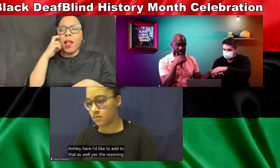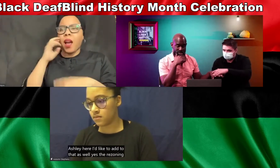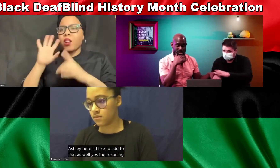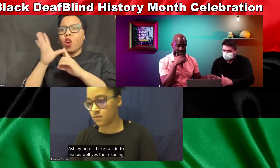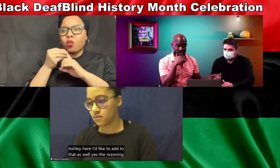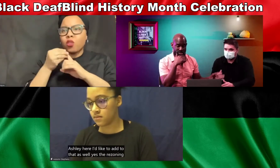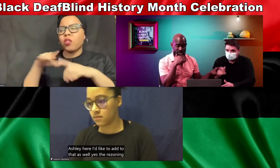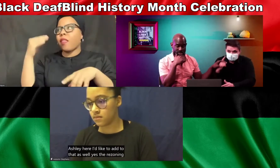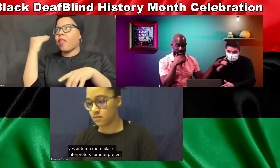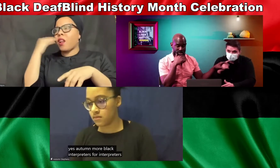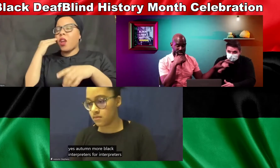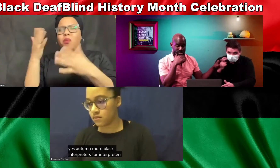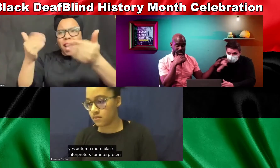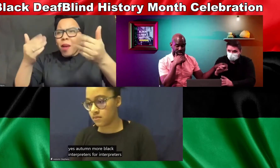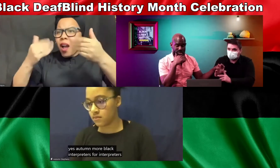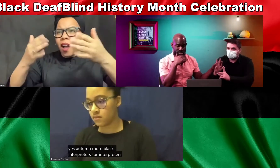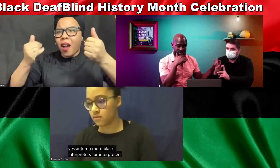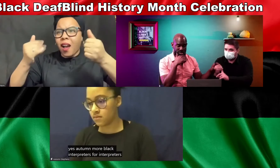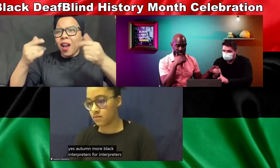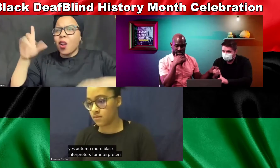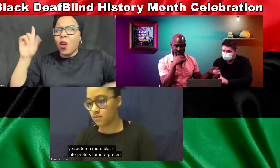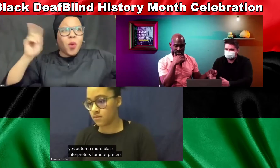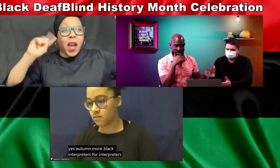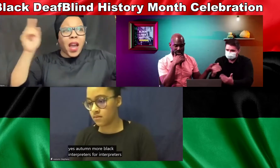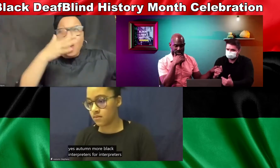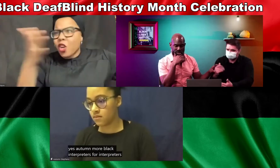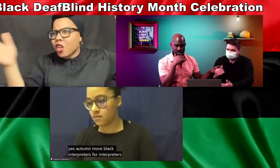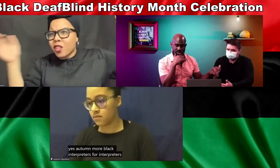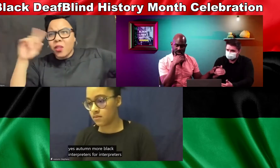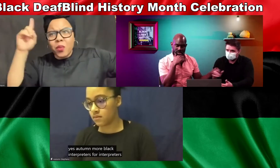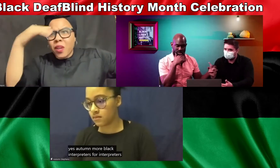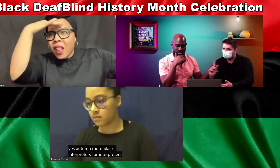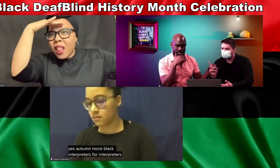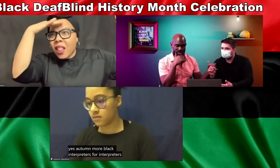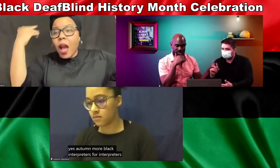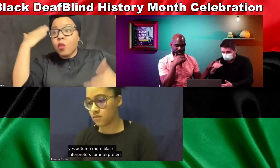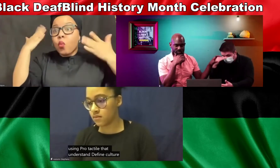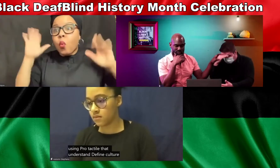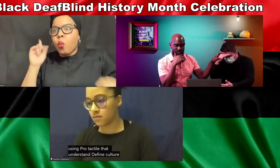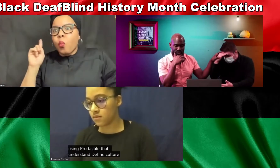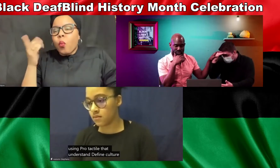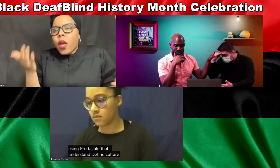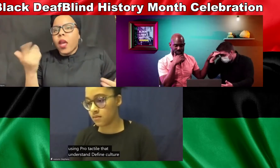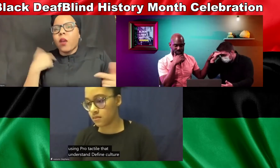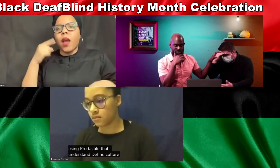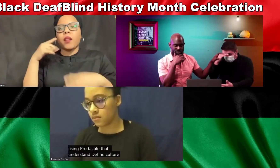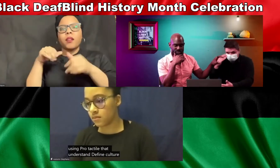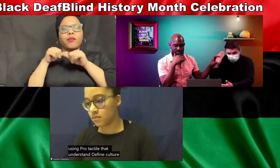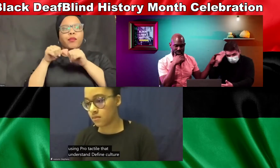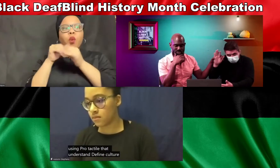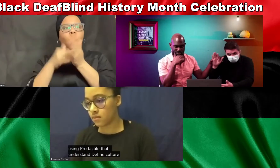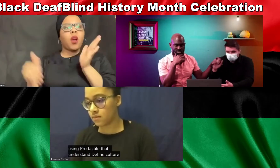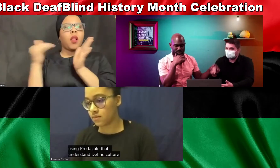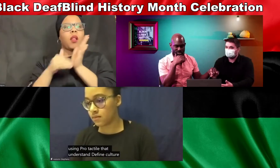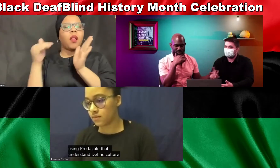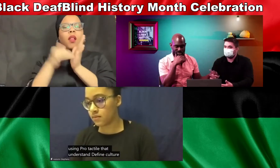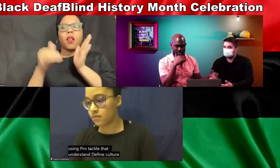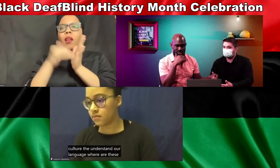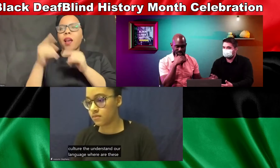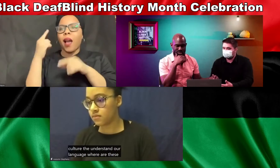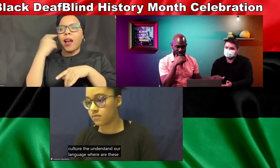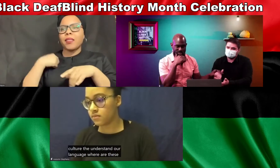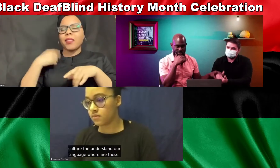pro-tactile, people that understand deafblind culture, they understand our language, where are these interpreters? I don't know where to find